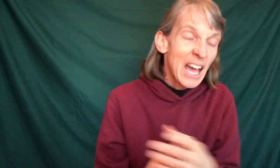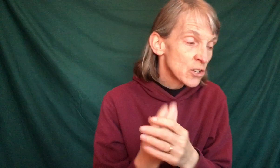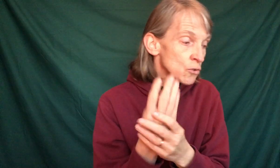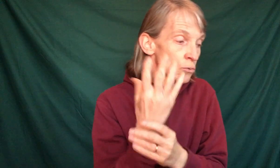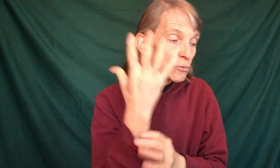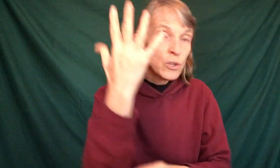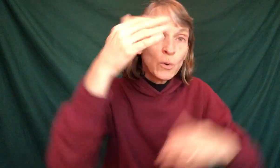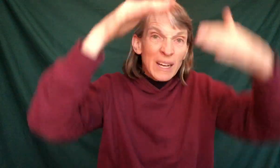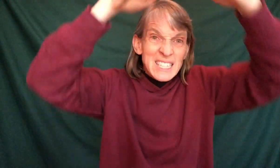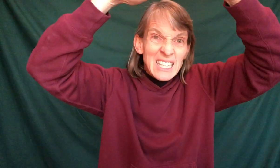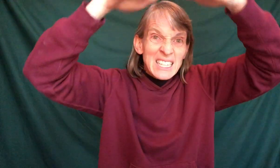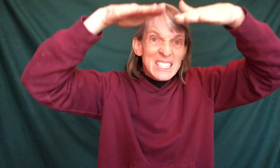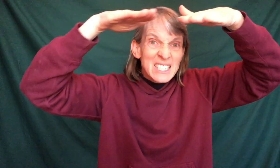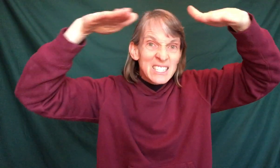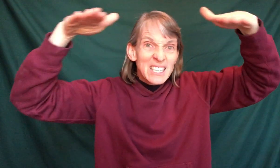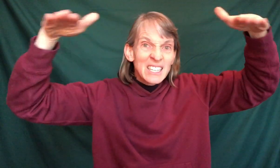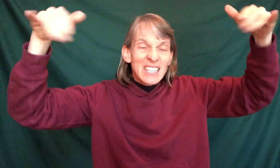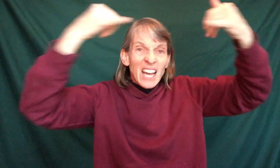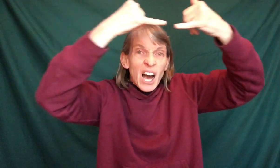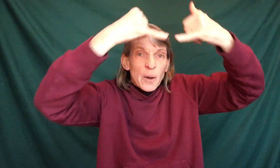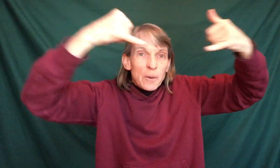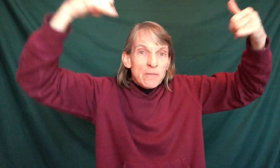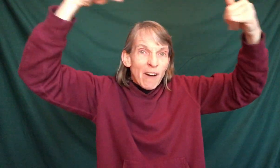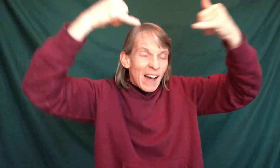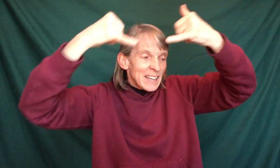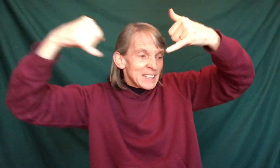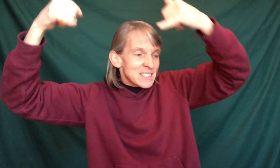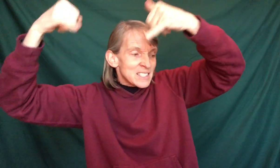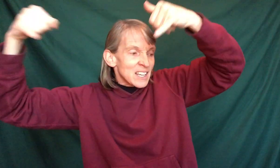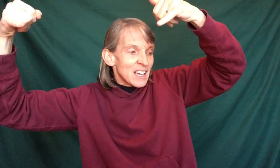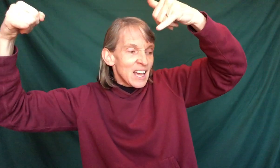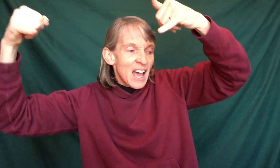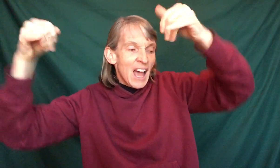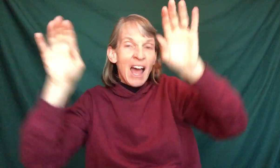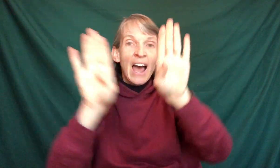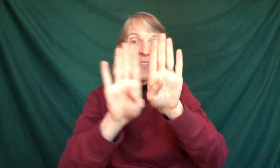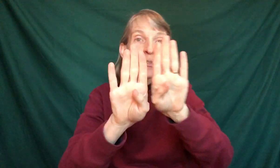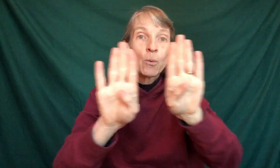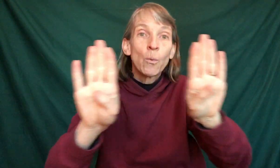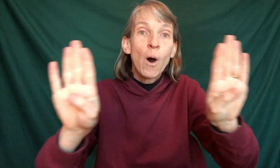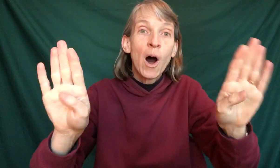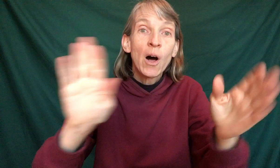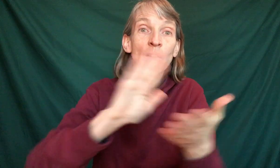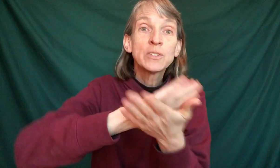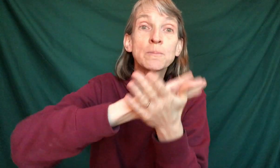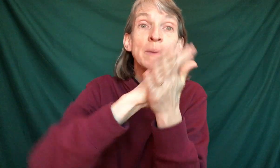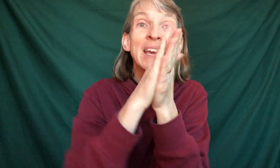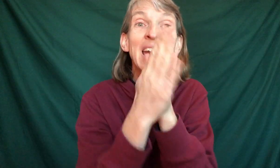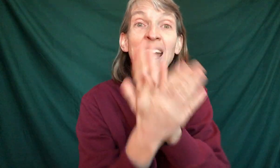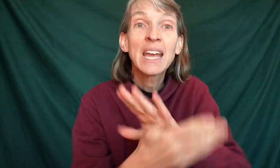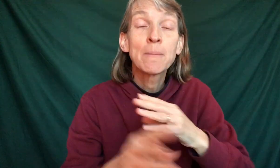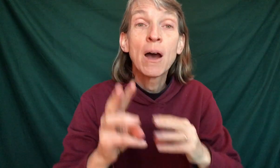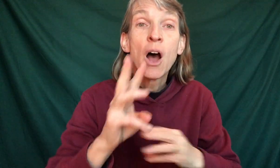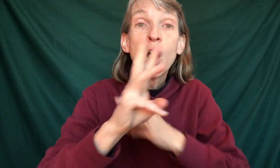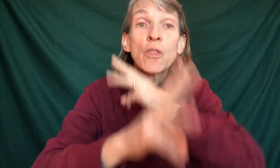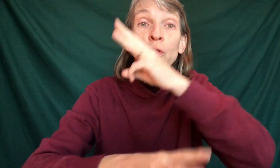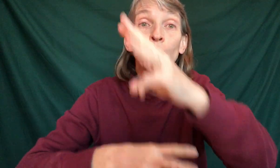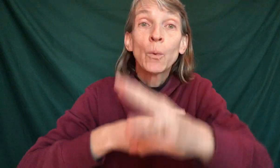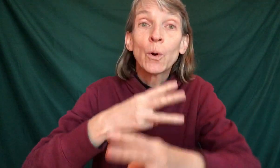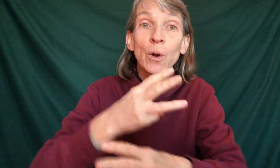And grew until his ceiling hung with vines, and the walls became the